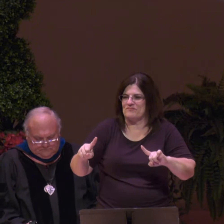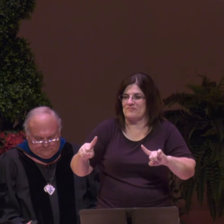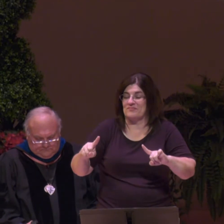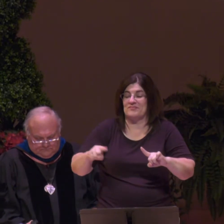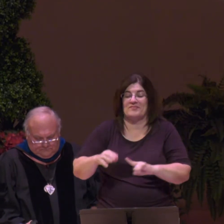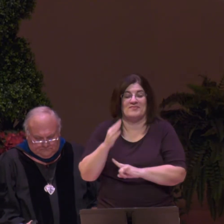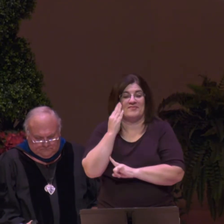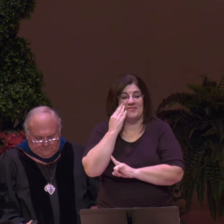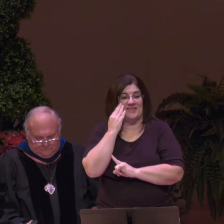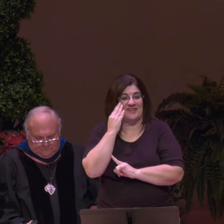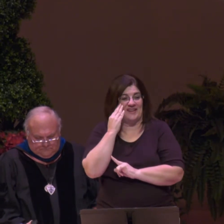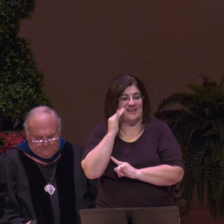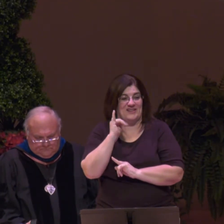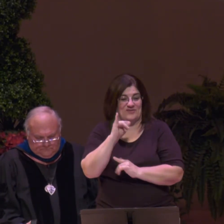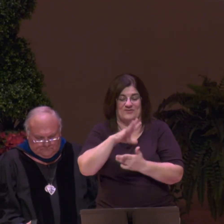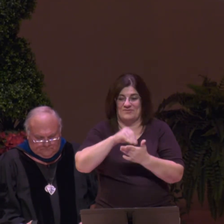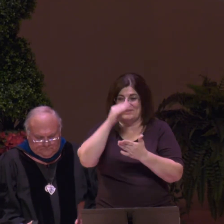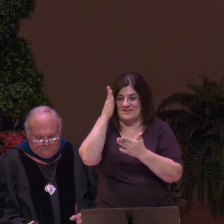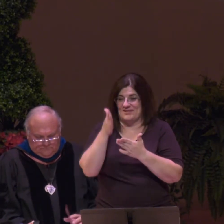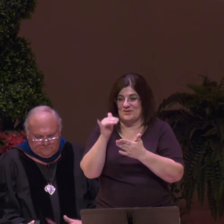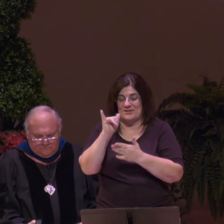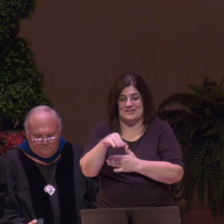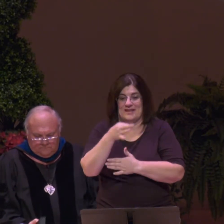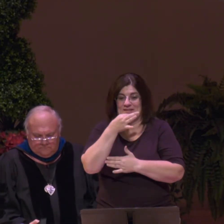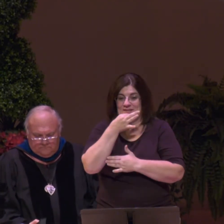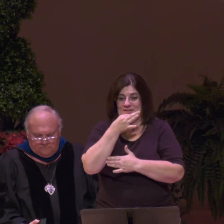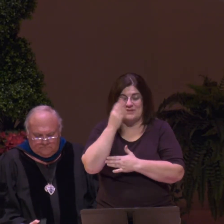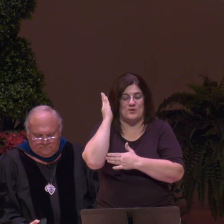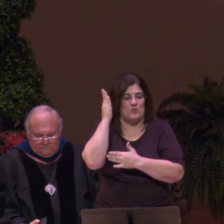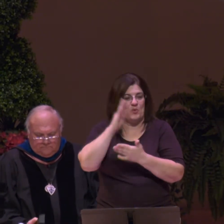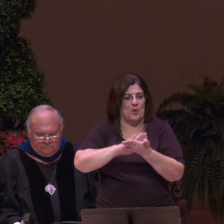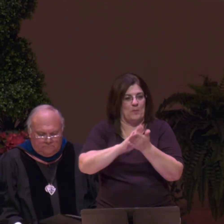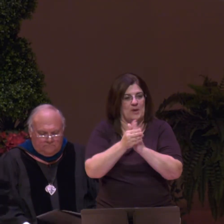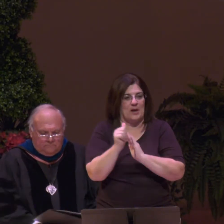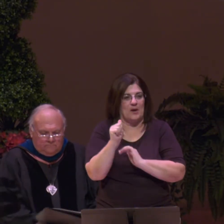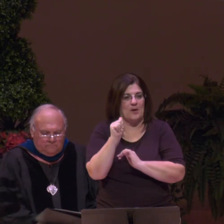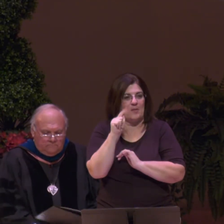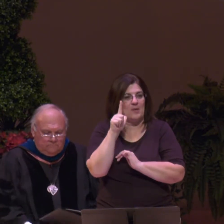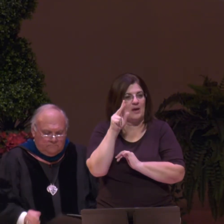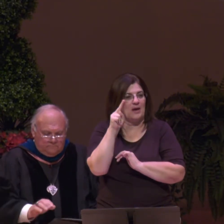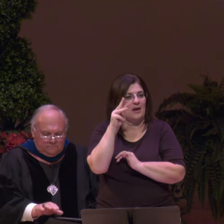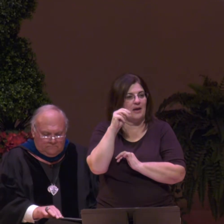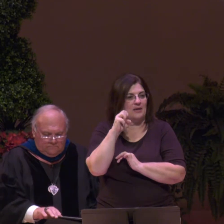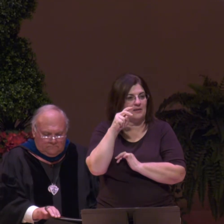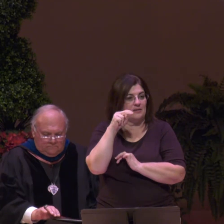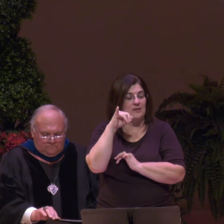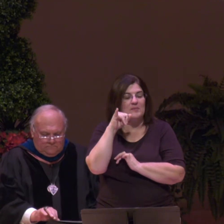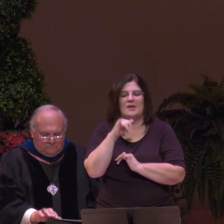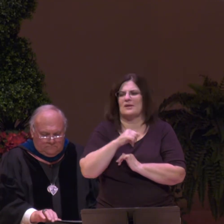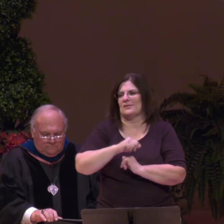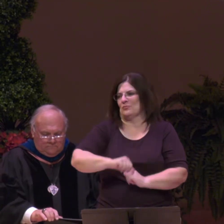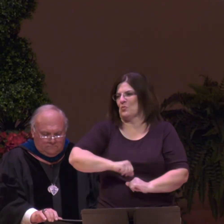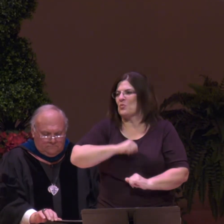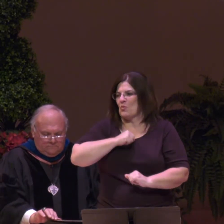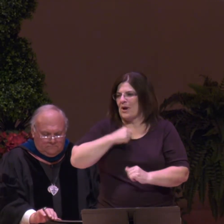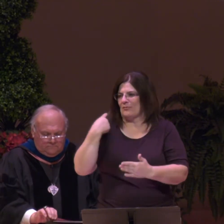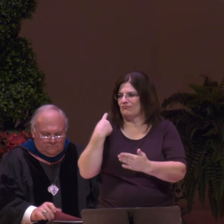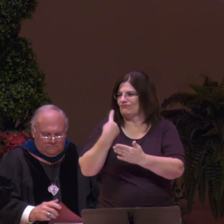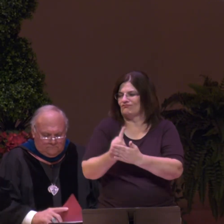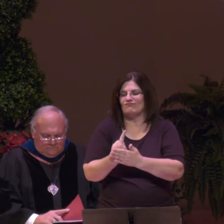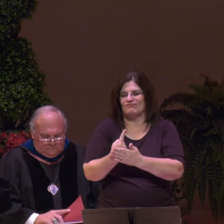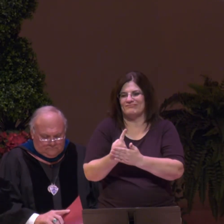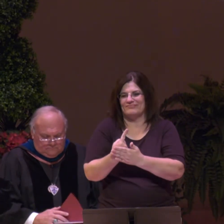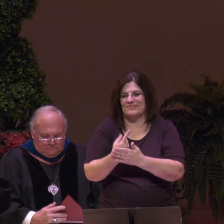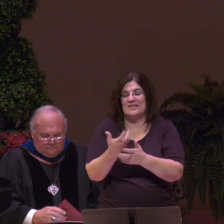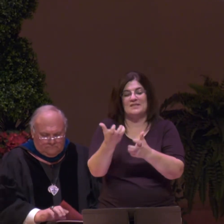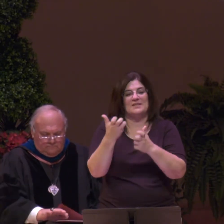know those students who are about to be alumni of this institution are proud to arrive at this point. So I